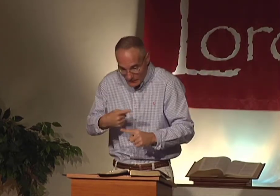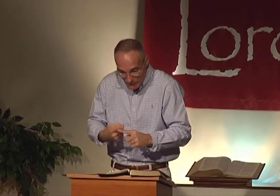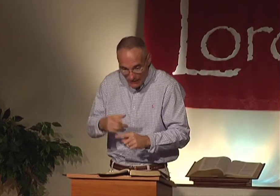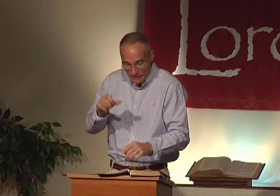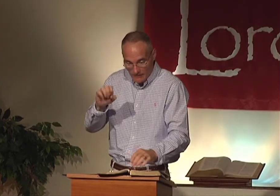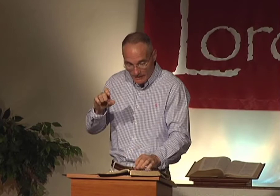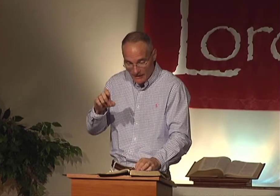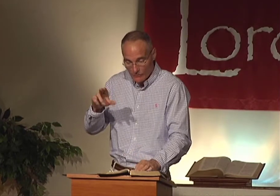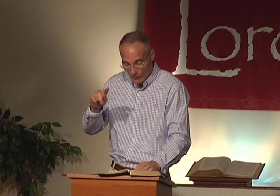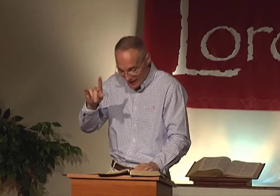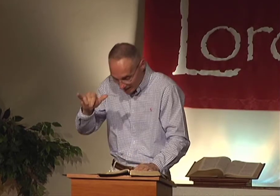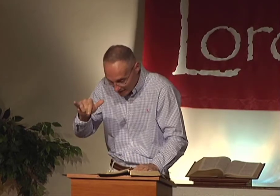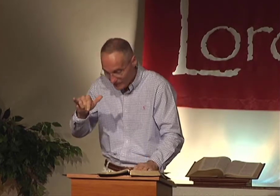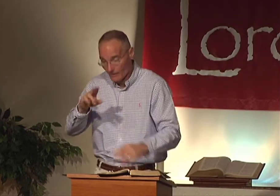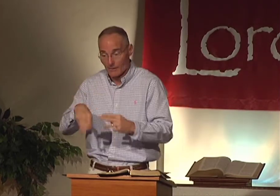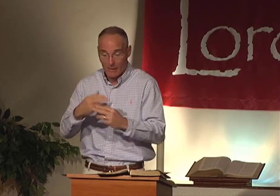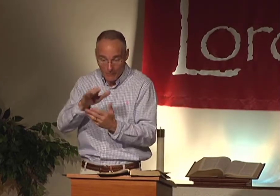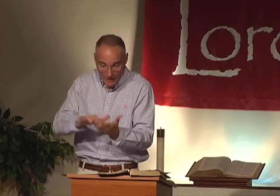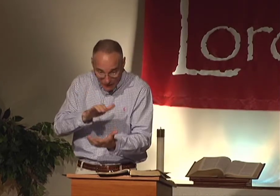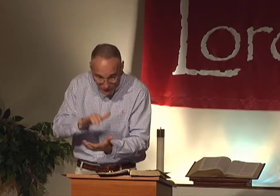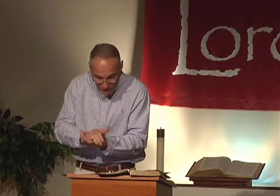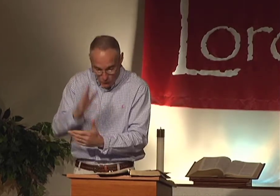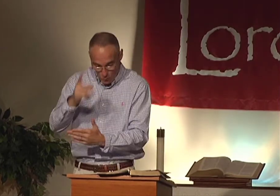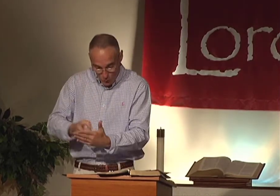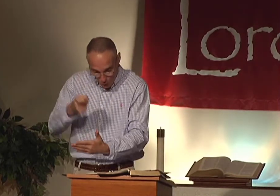Believing what the Bible says about sex and morality, about